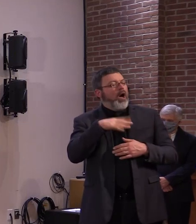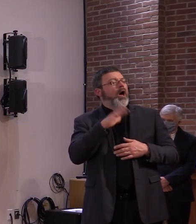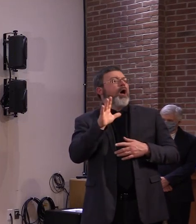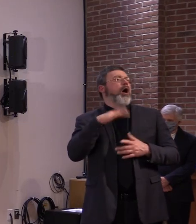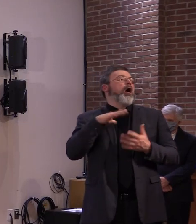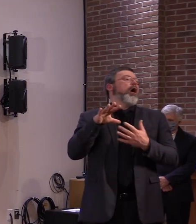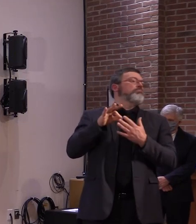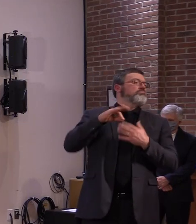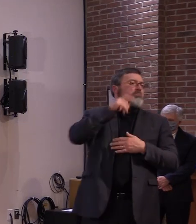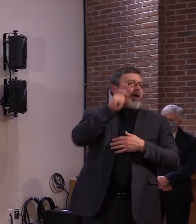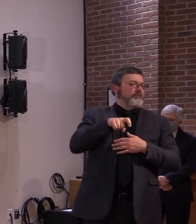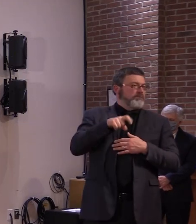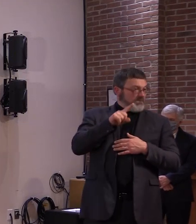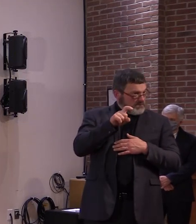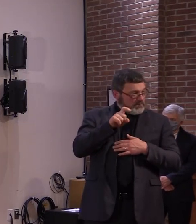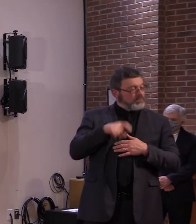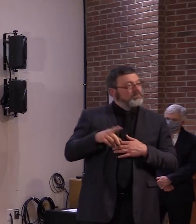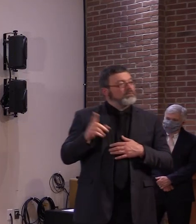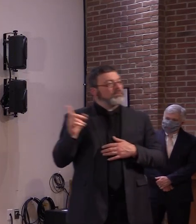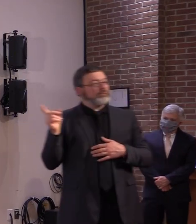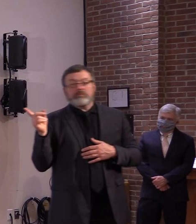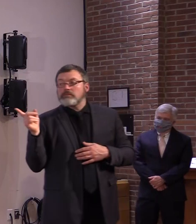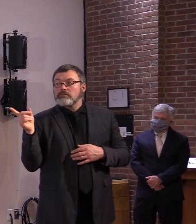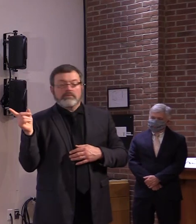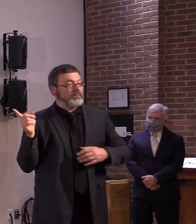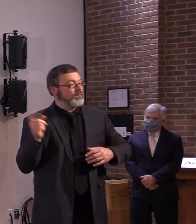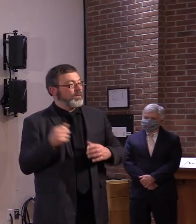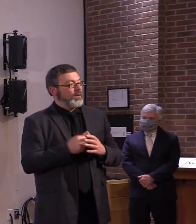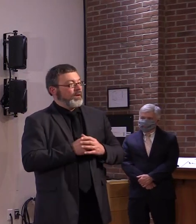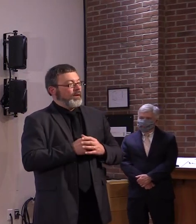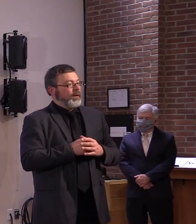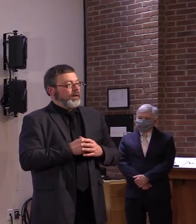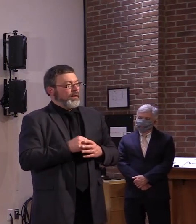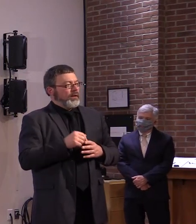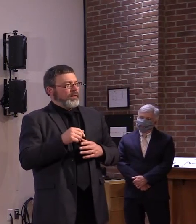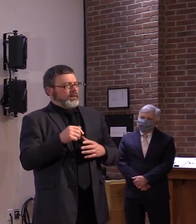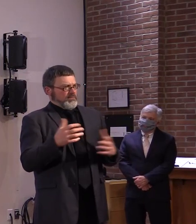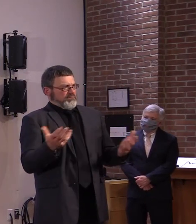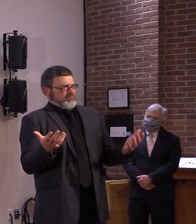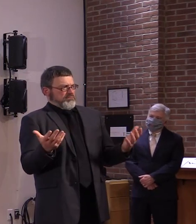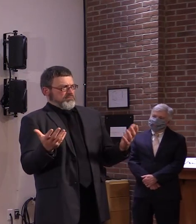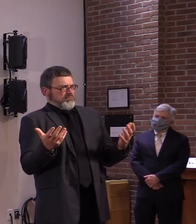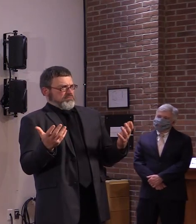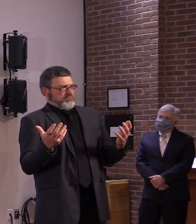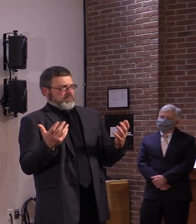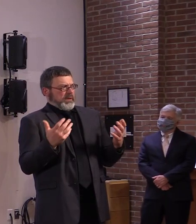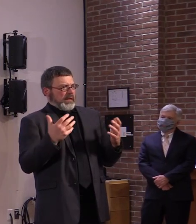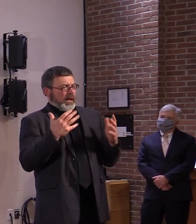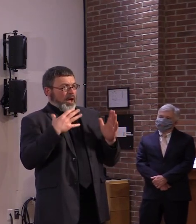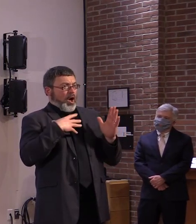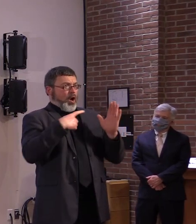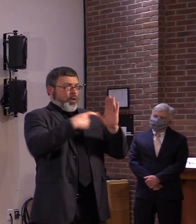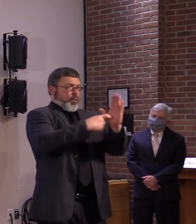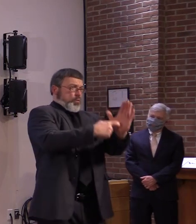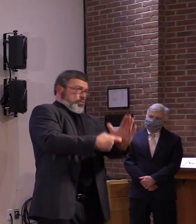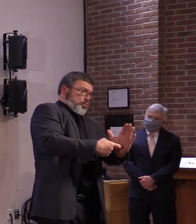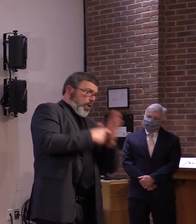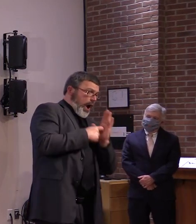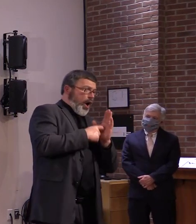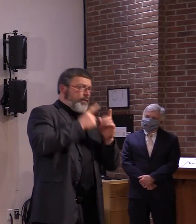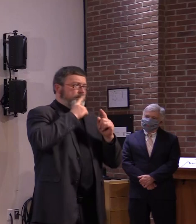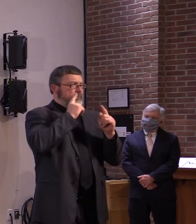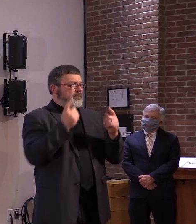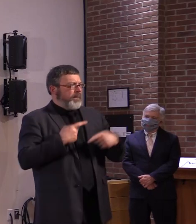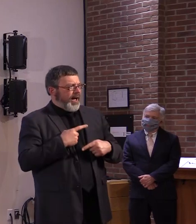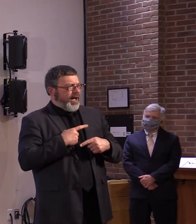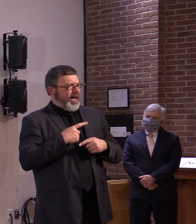I'm not aware of any specific law that requires anybody to do that. I am aware